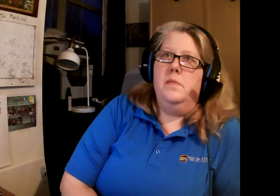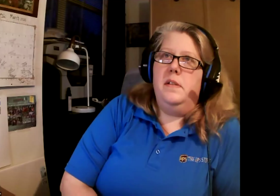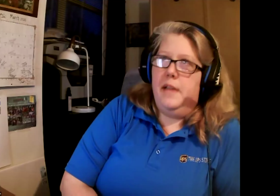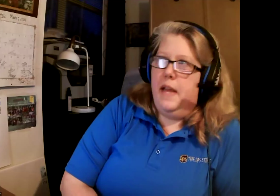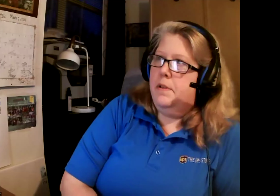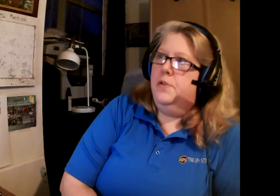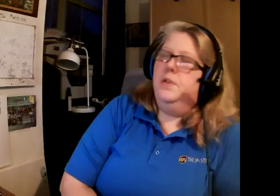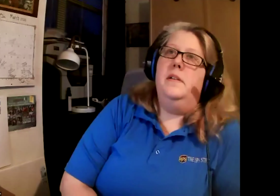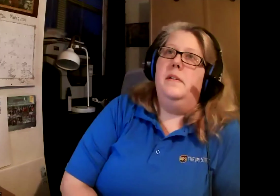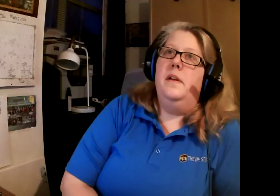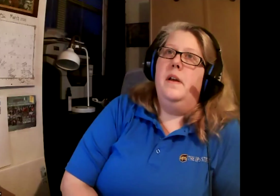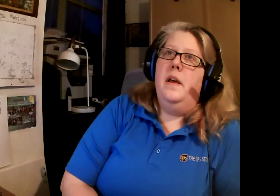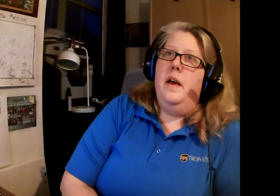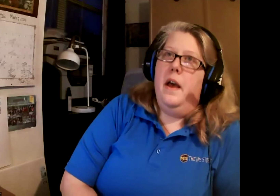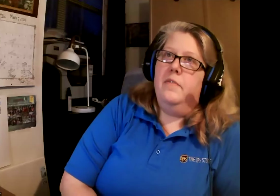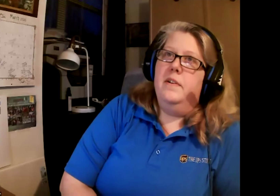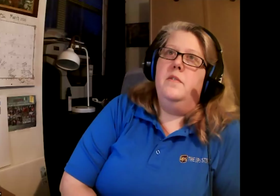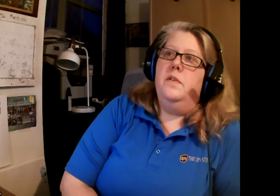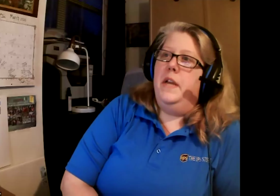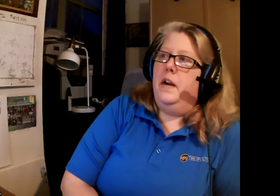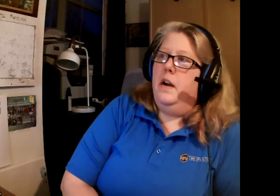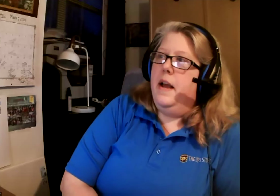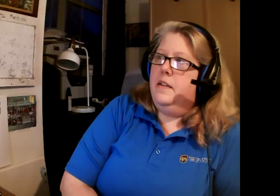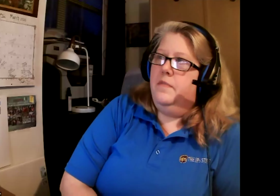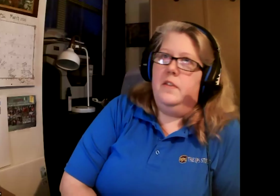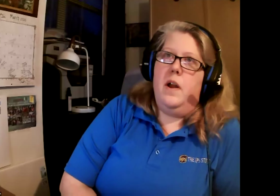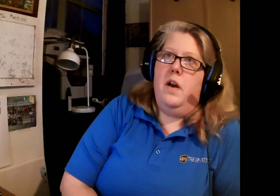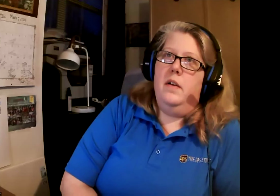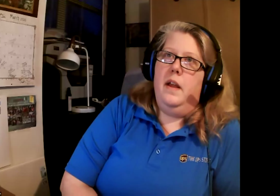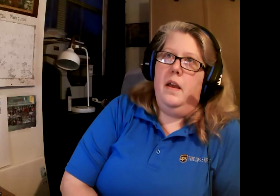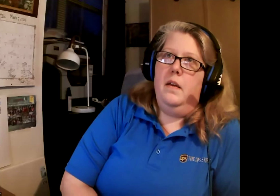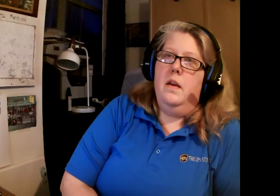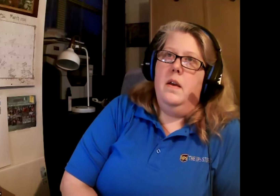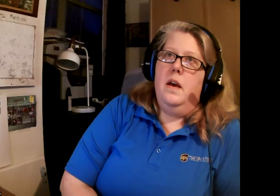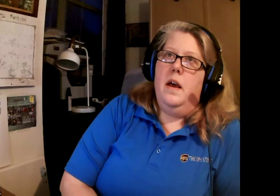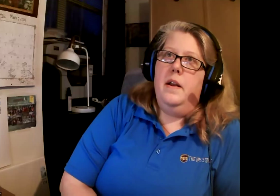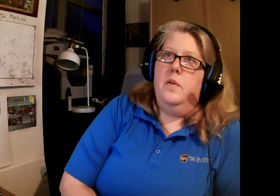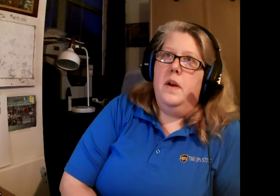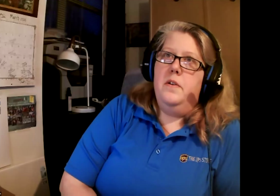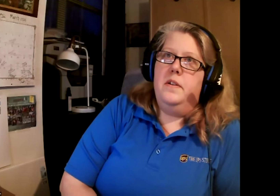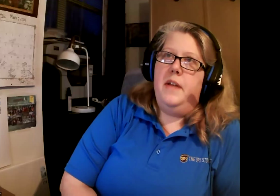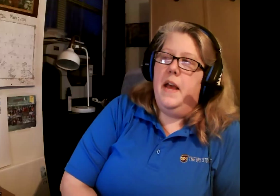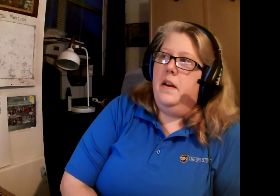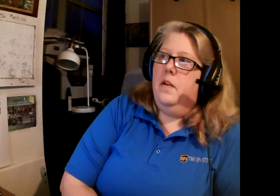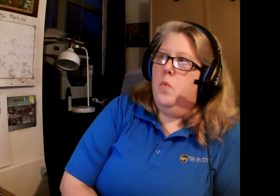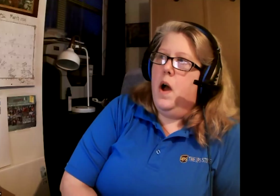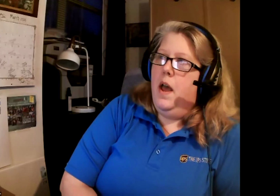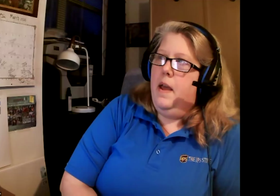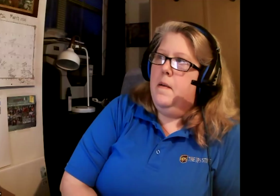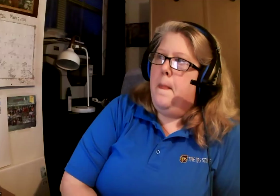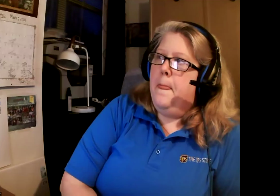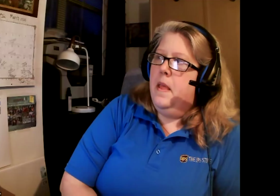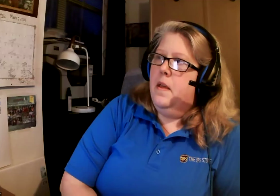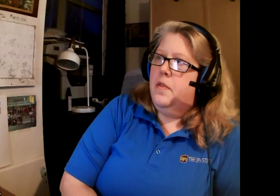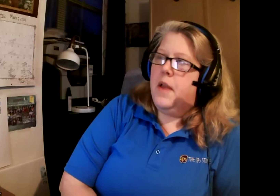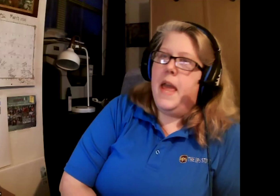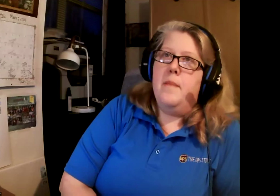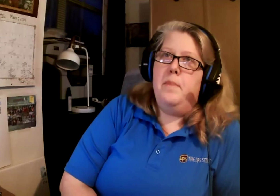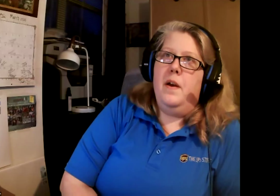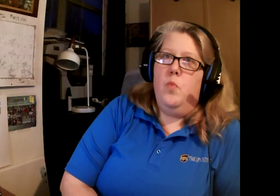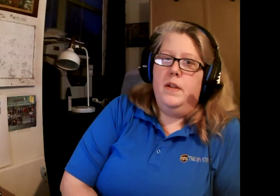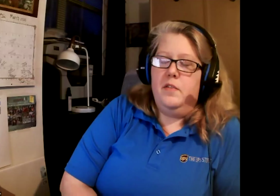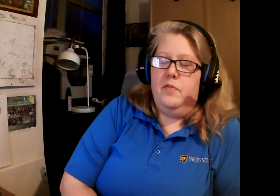violations with the same students every single year as if it's Groundhog Day. and I don't understand why